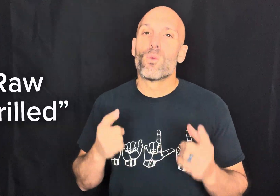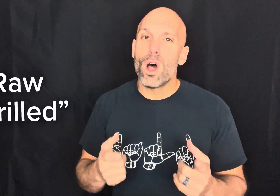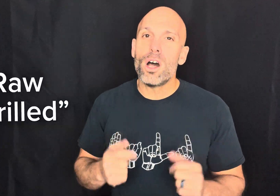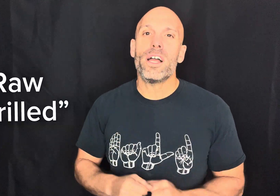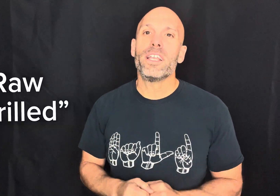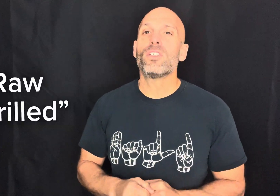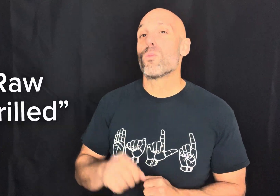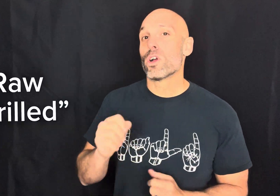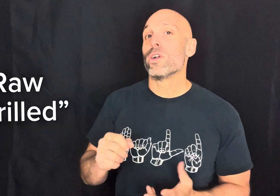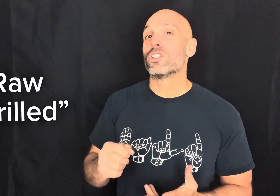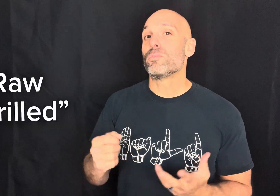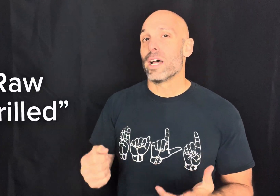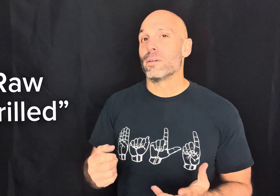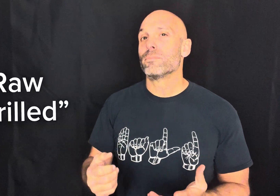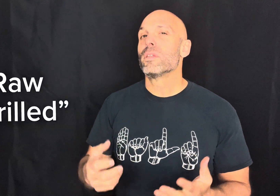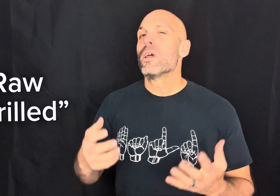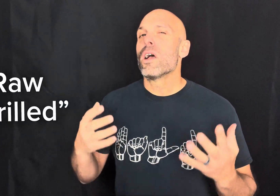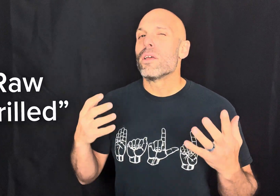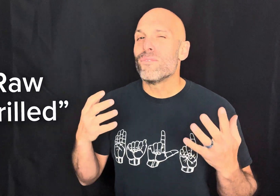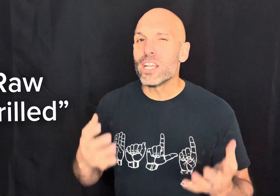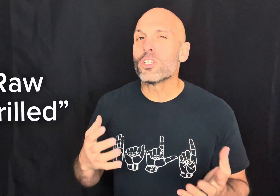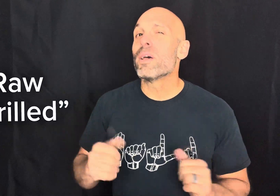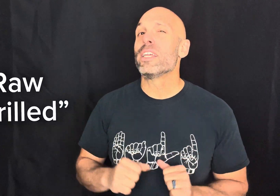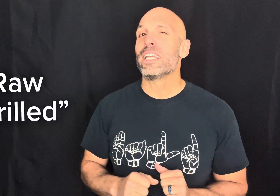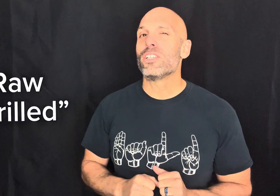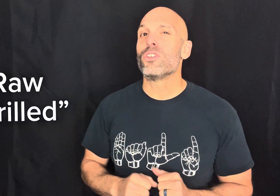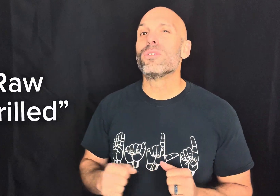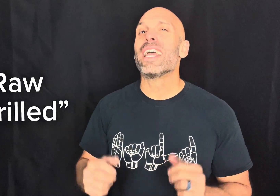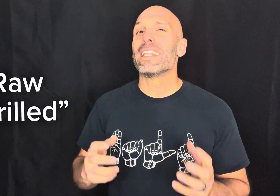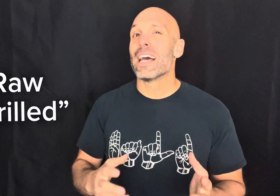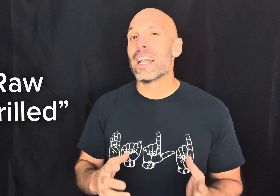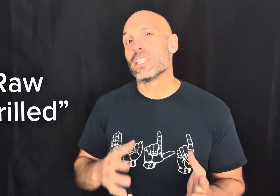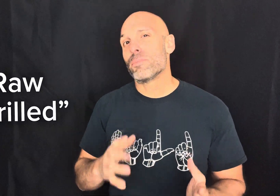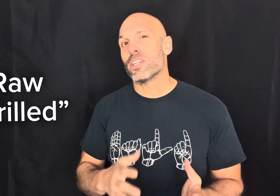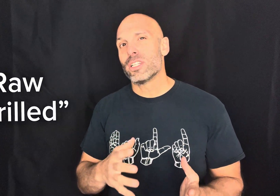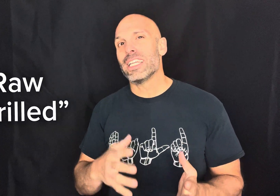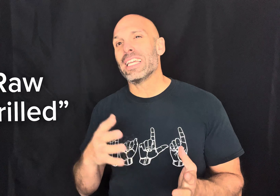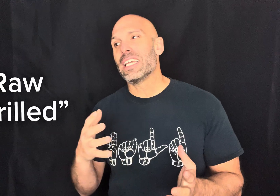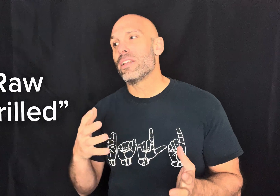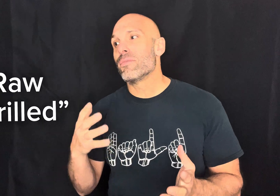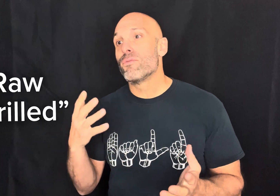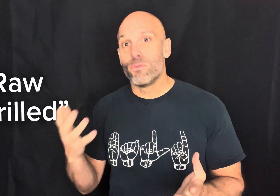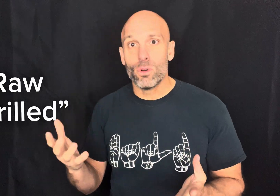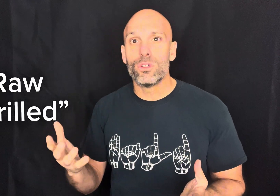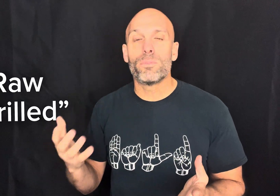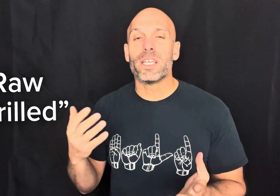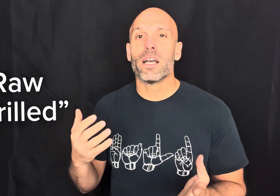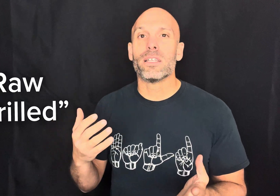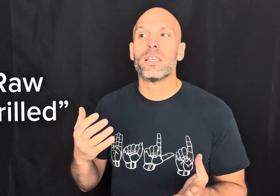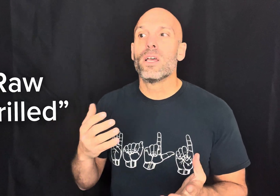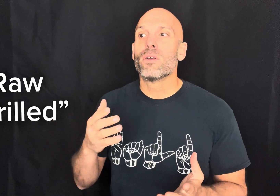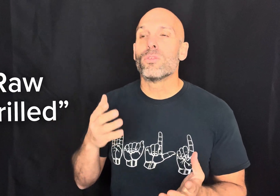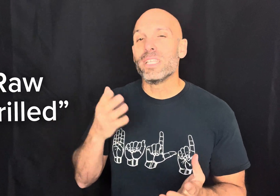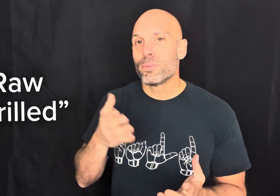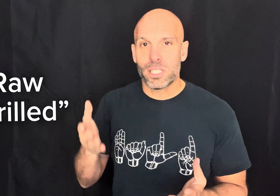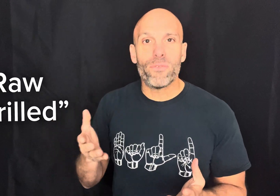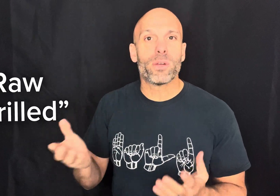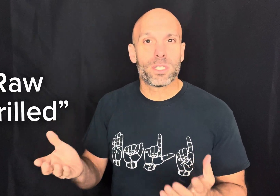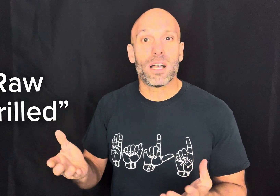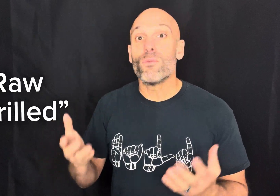Raw onions, we're going to spell. Finger spelling is used a lot, especially in foods, because to be specific with stuff, we